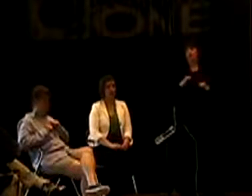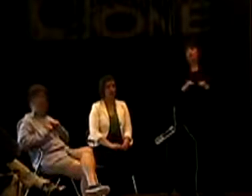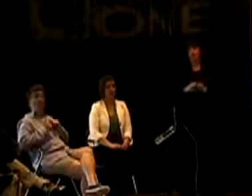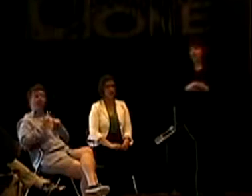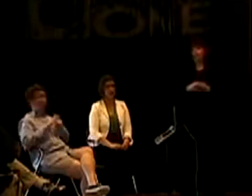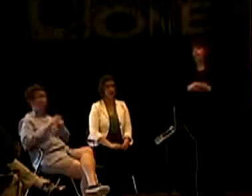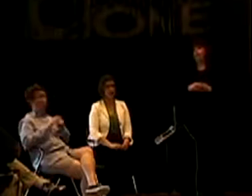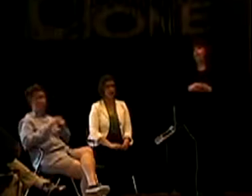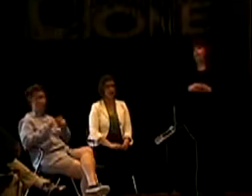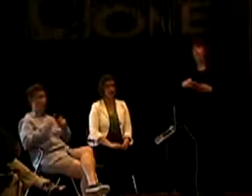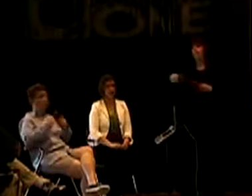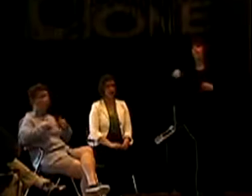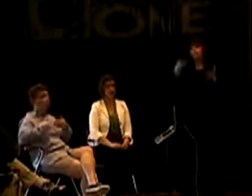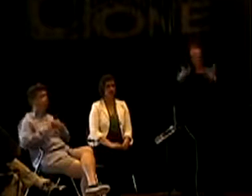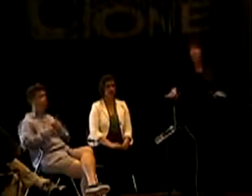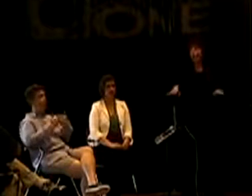theater.